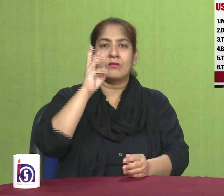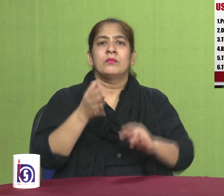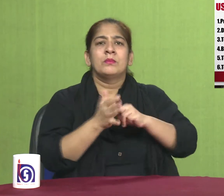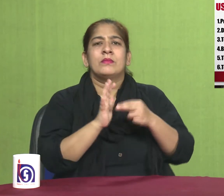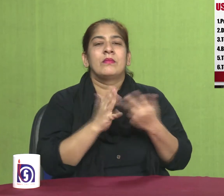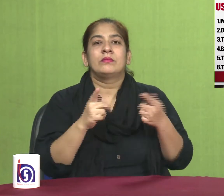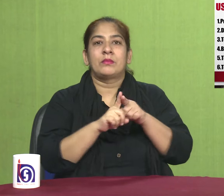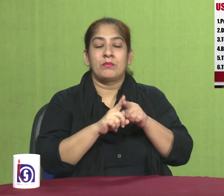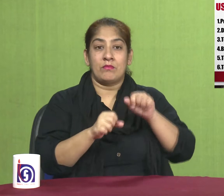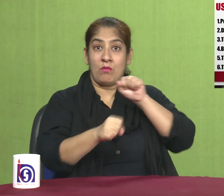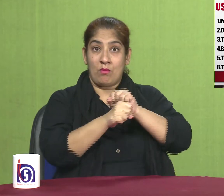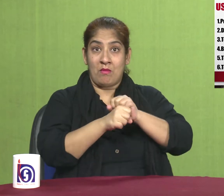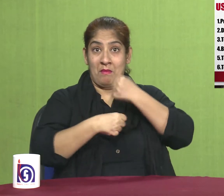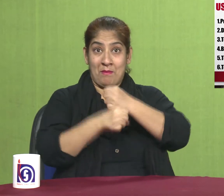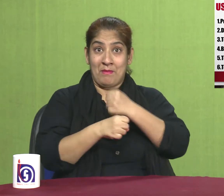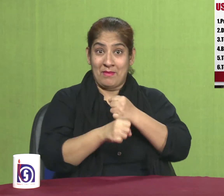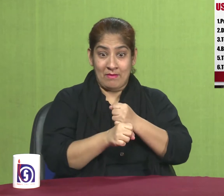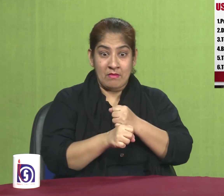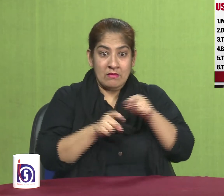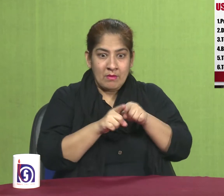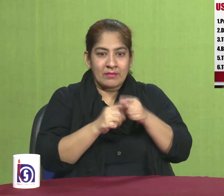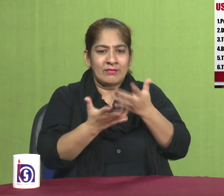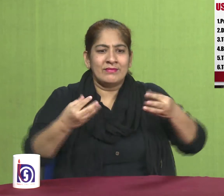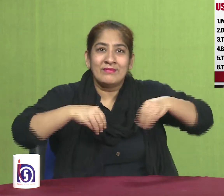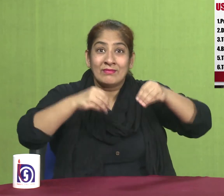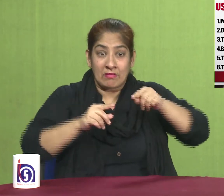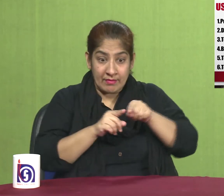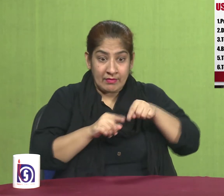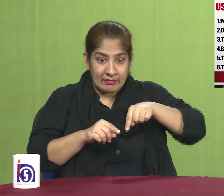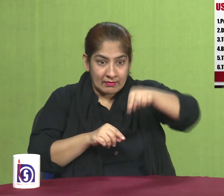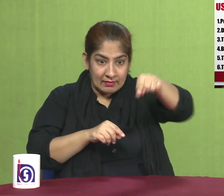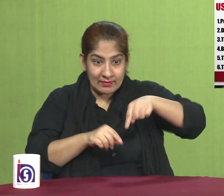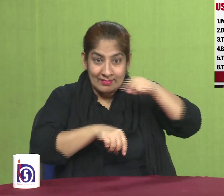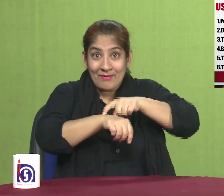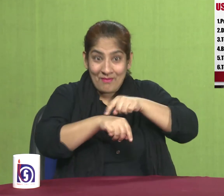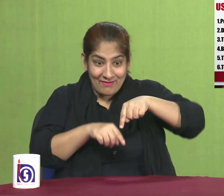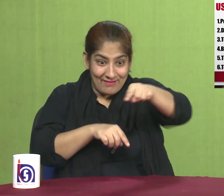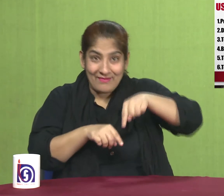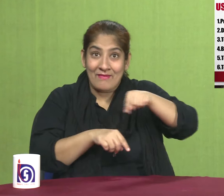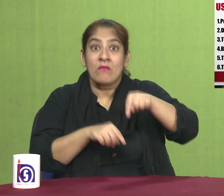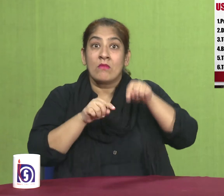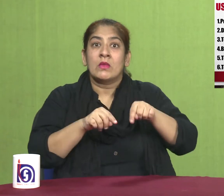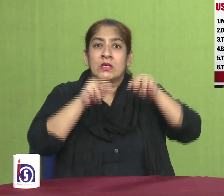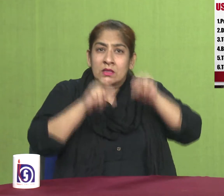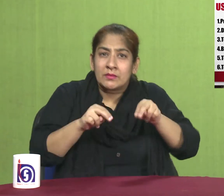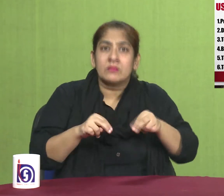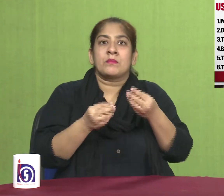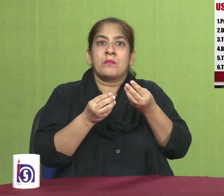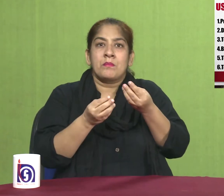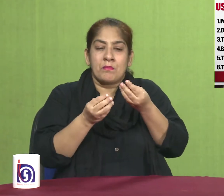The fourth use of business finance is to bridge the time gap between the